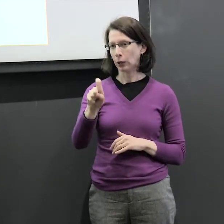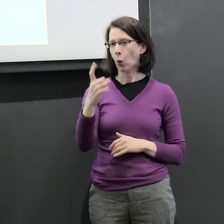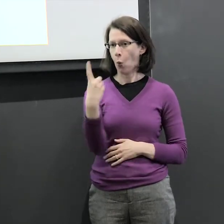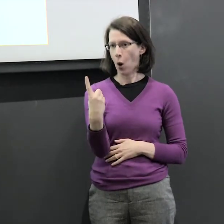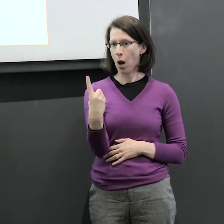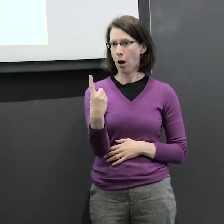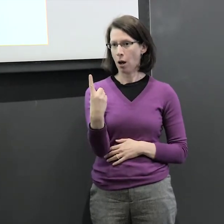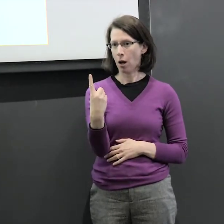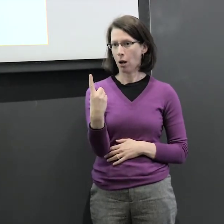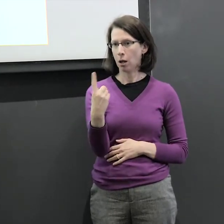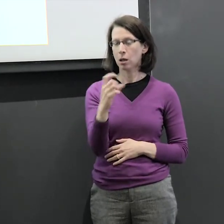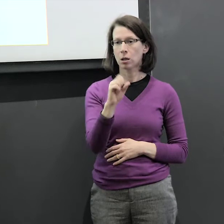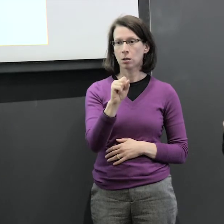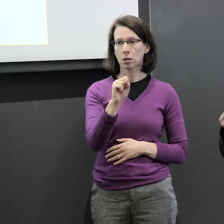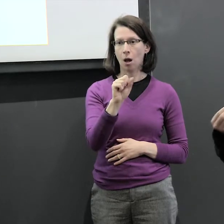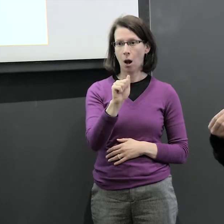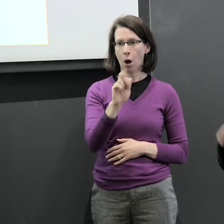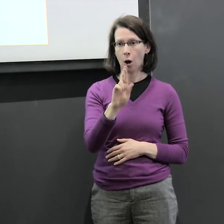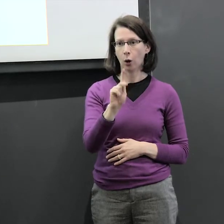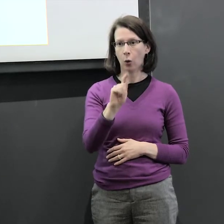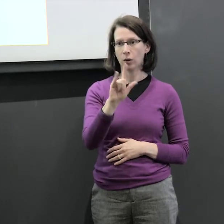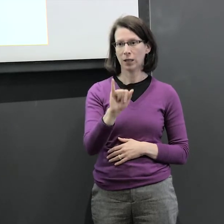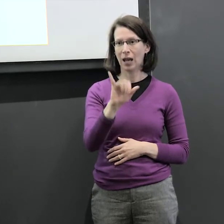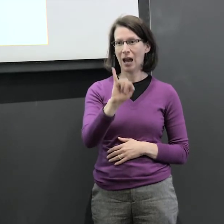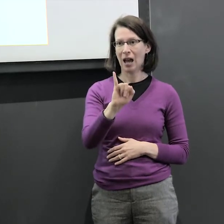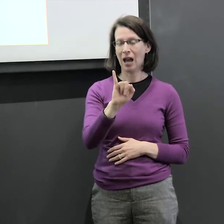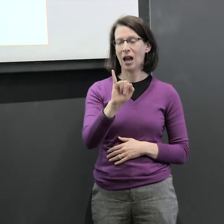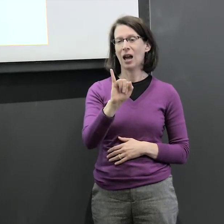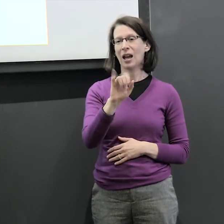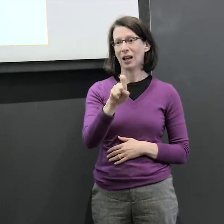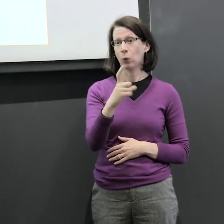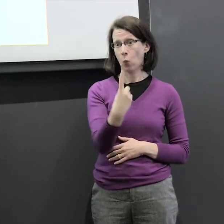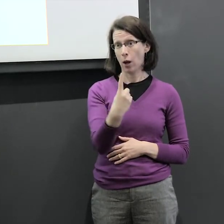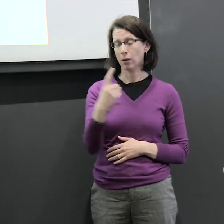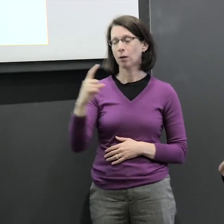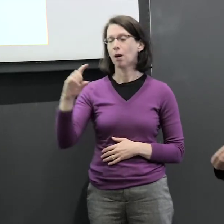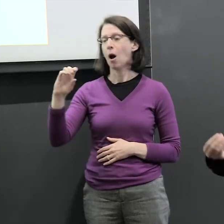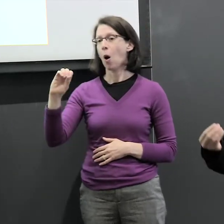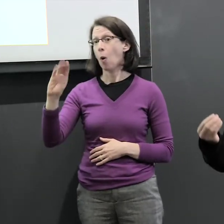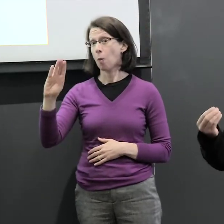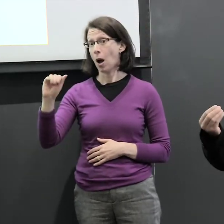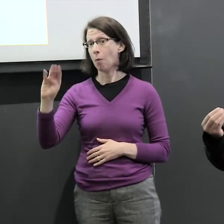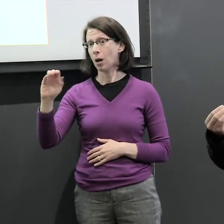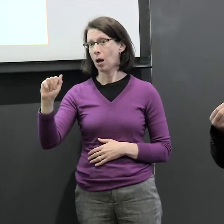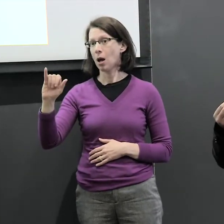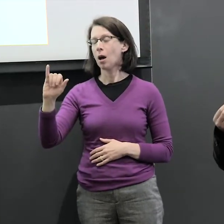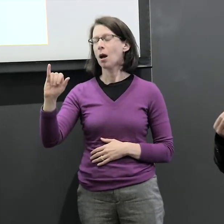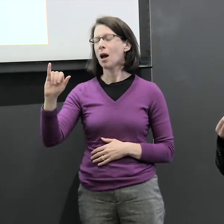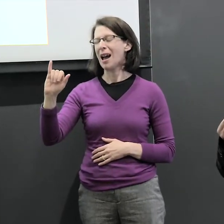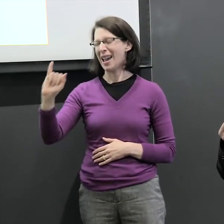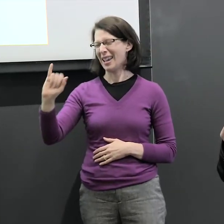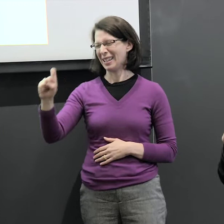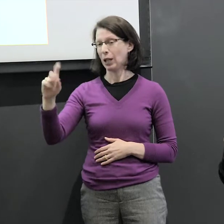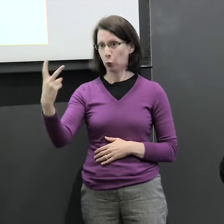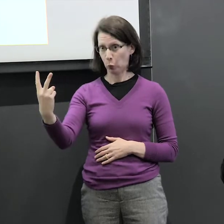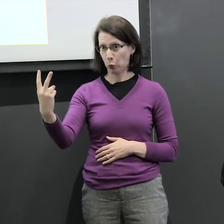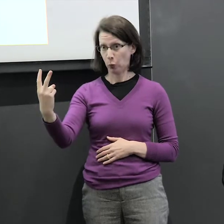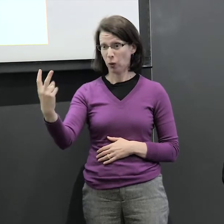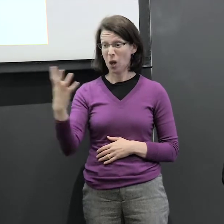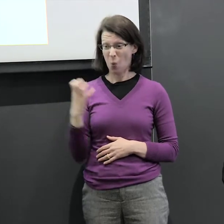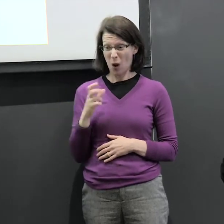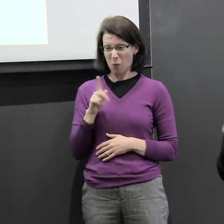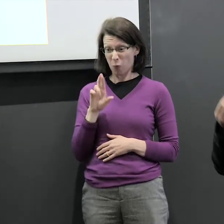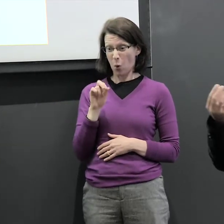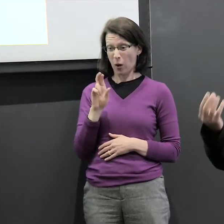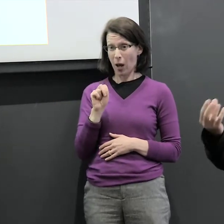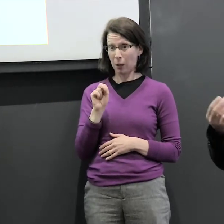Sarkozy carries the index one, Obama carries the index two, and if you want the pronoun to refer to